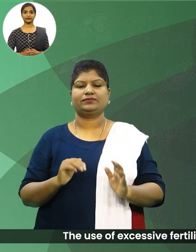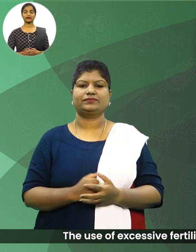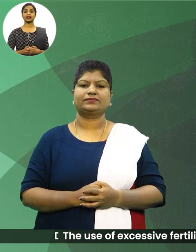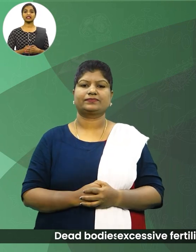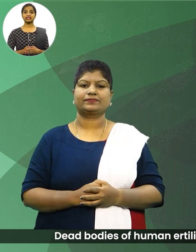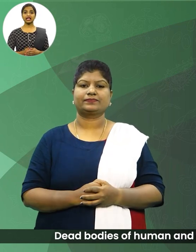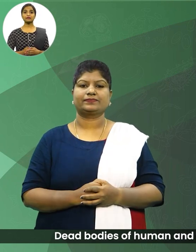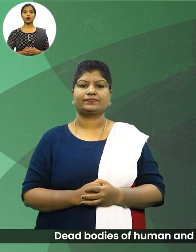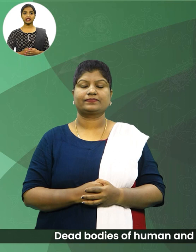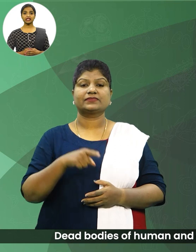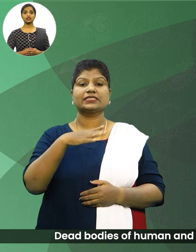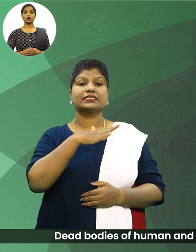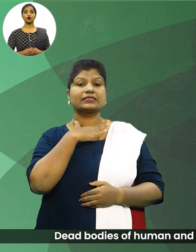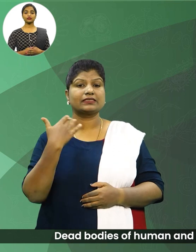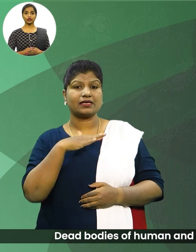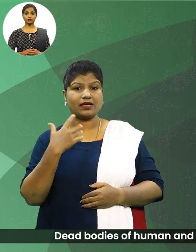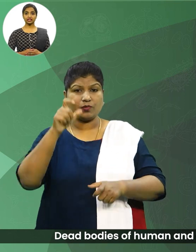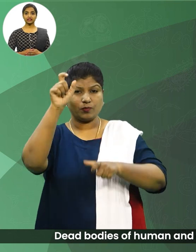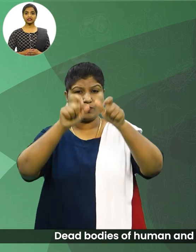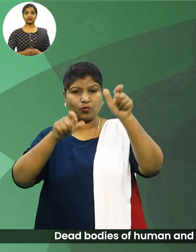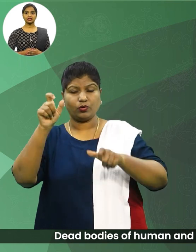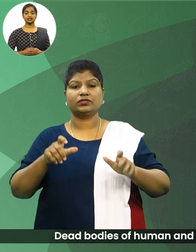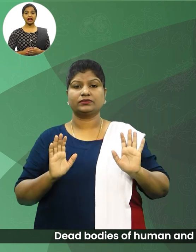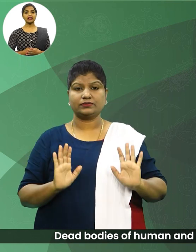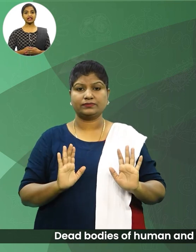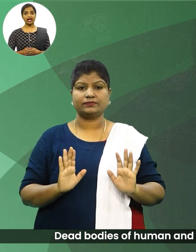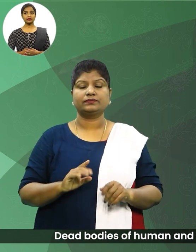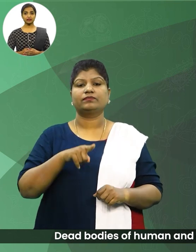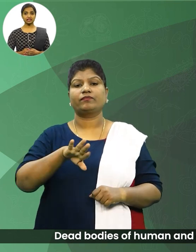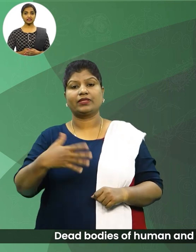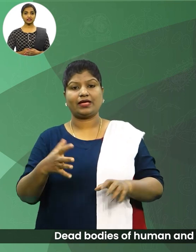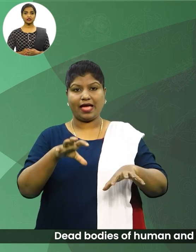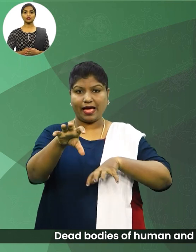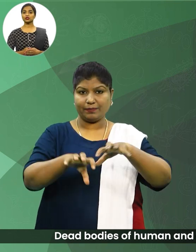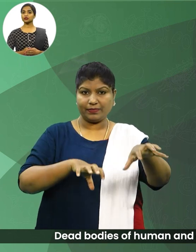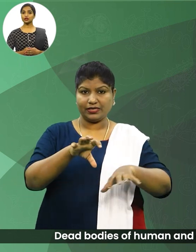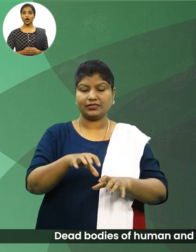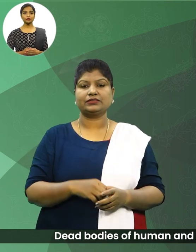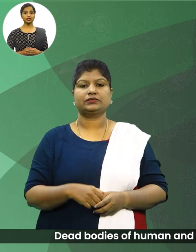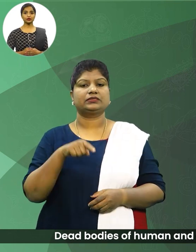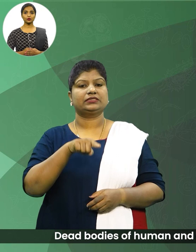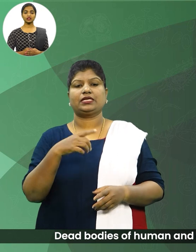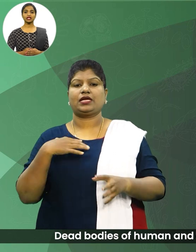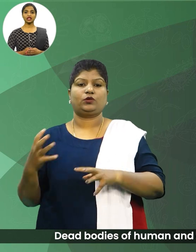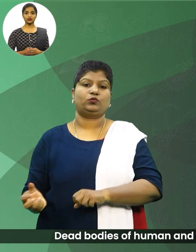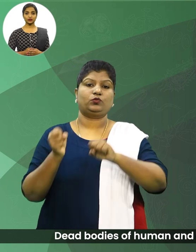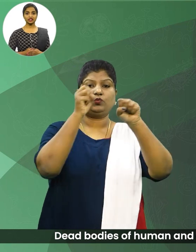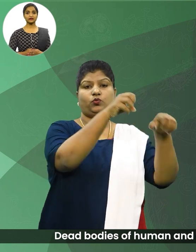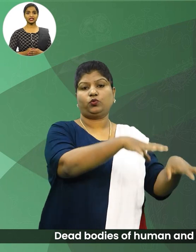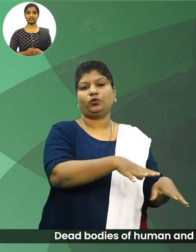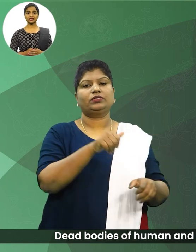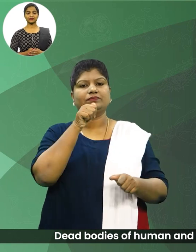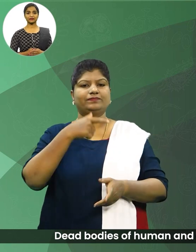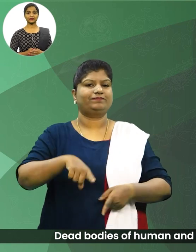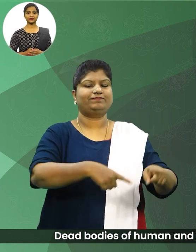Dead bodies of human and animals should not be thrown into the